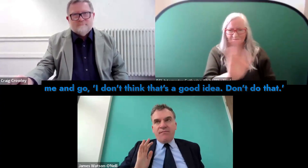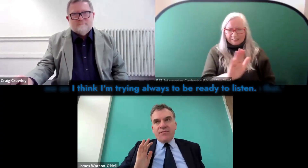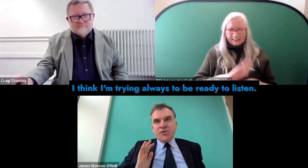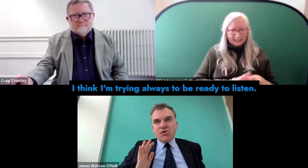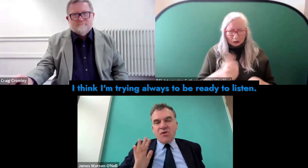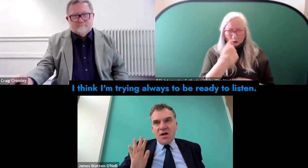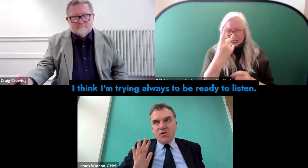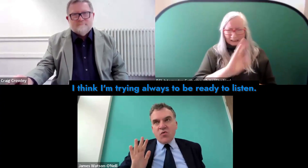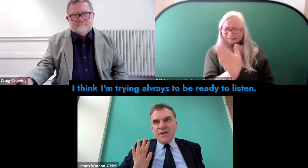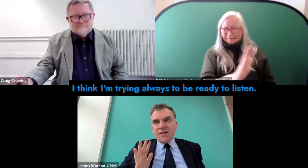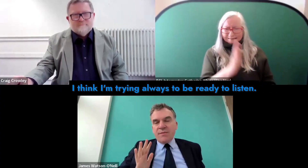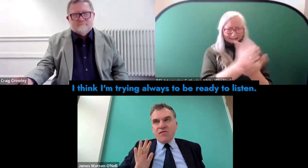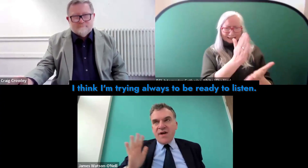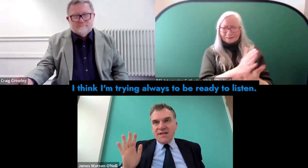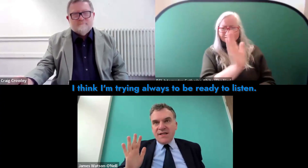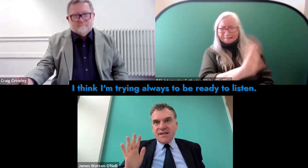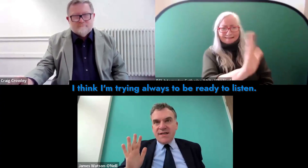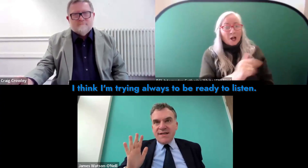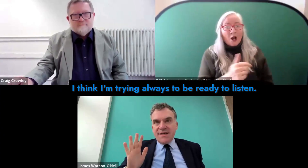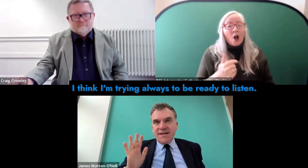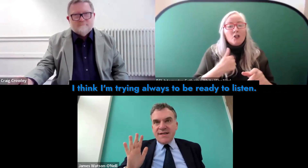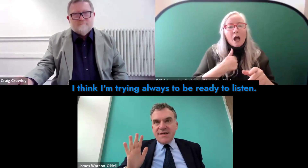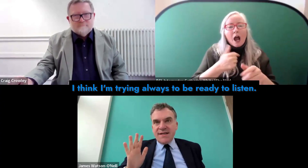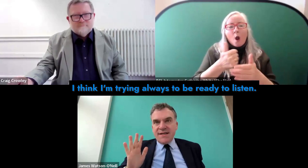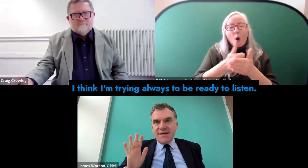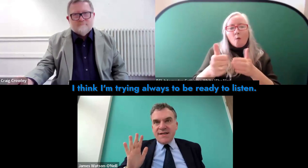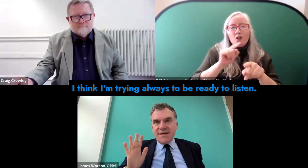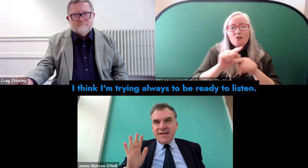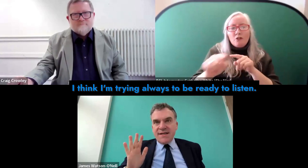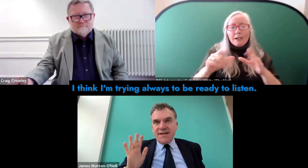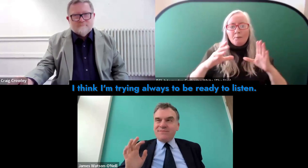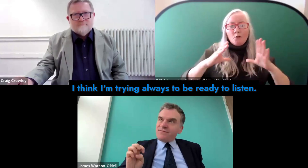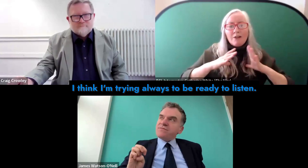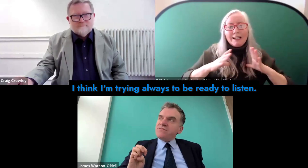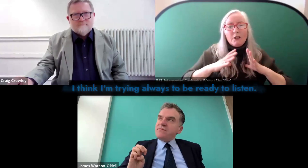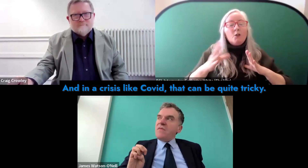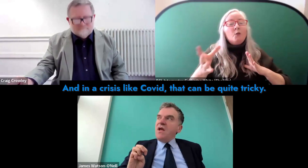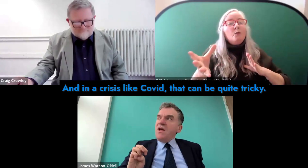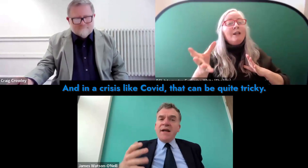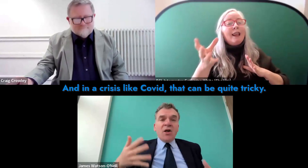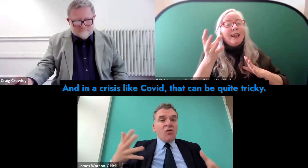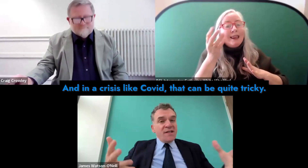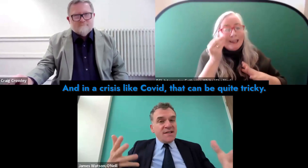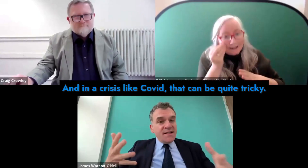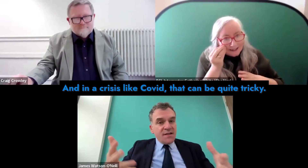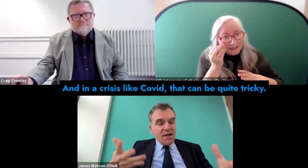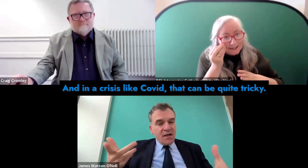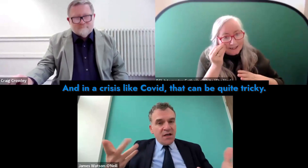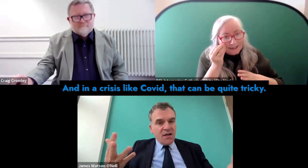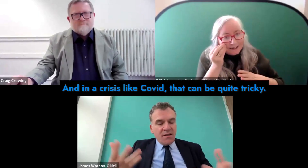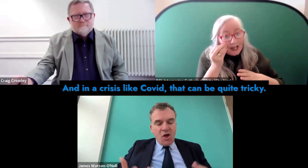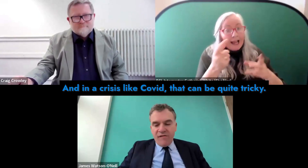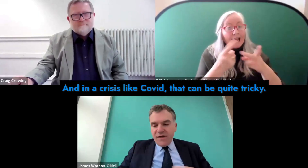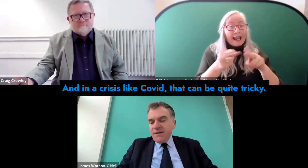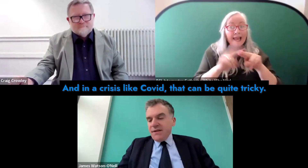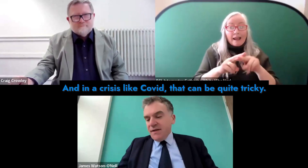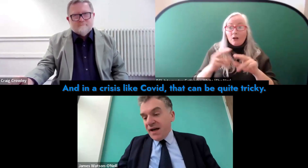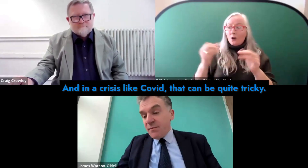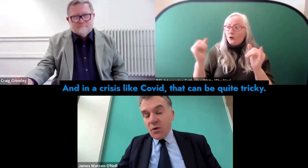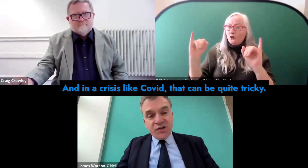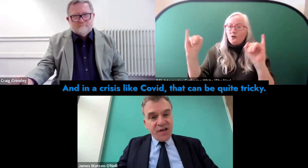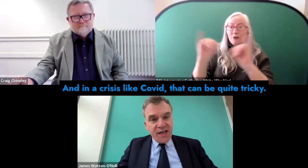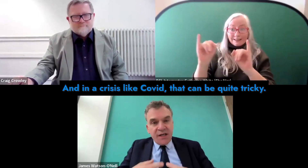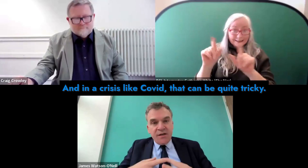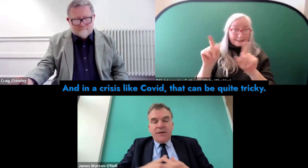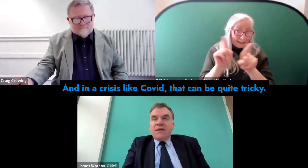that. I think I'm trying always to be ready to listen. And in a crisis like